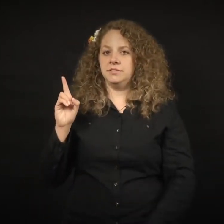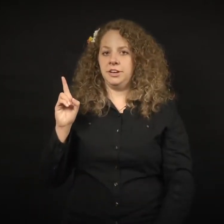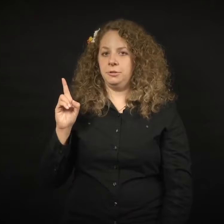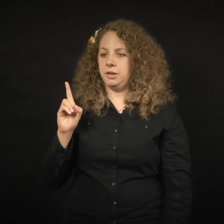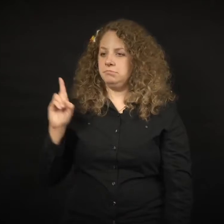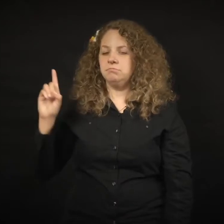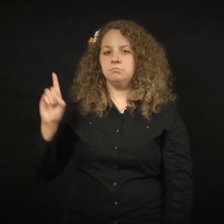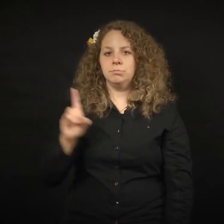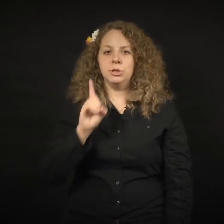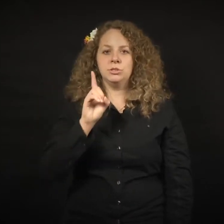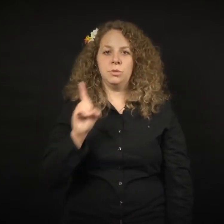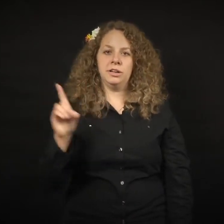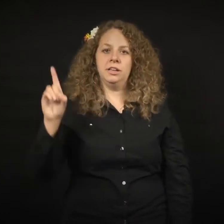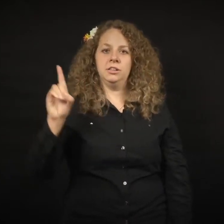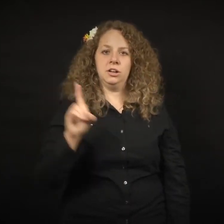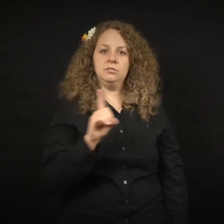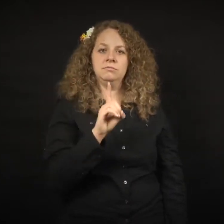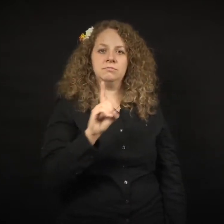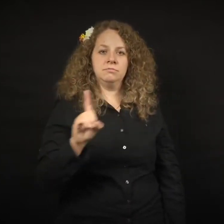Classifier 1, person walking along.